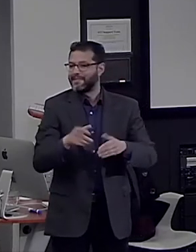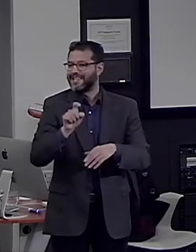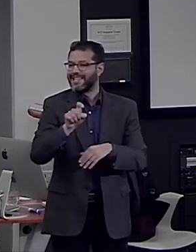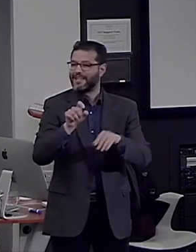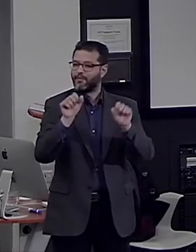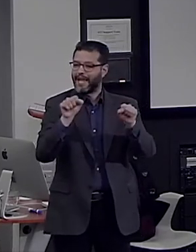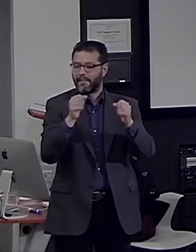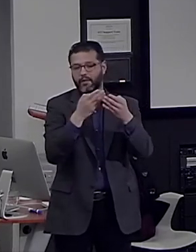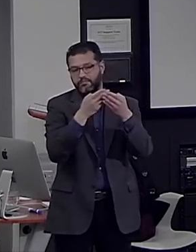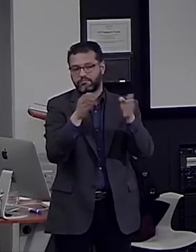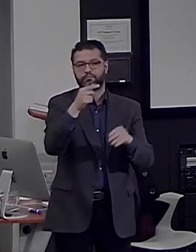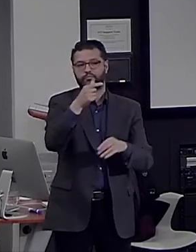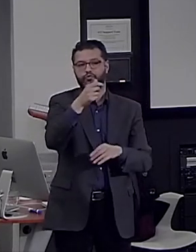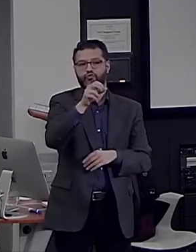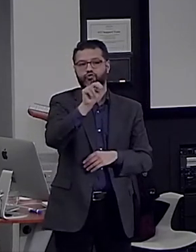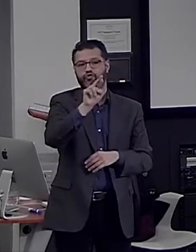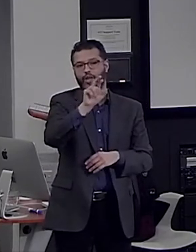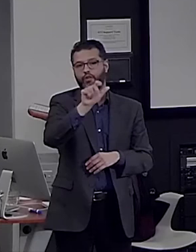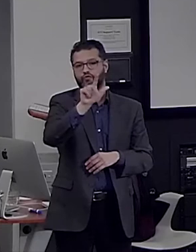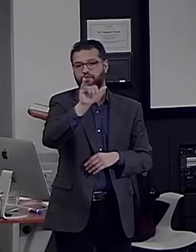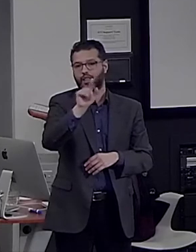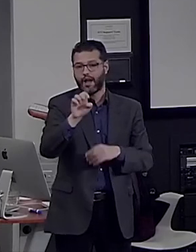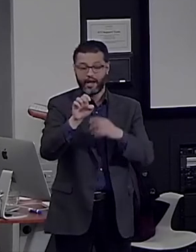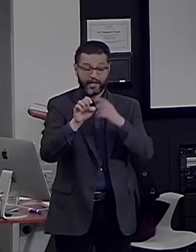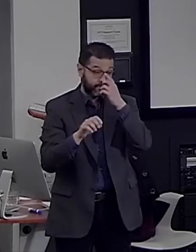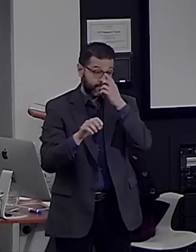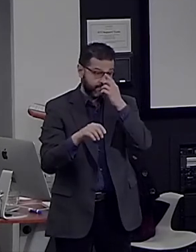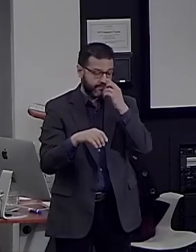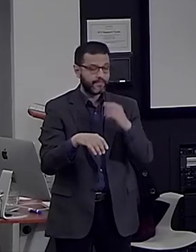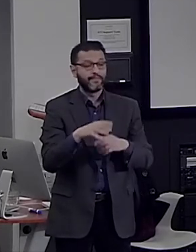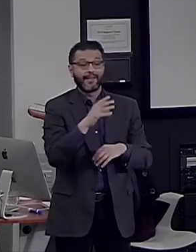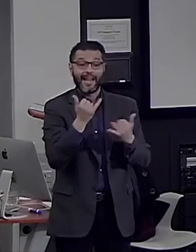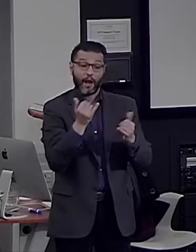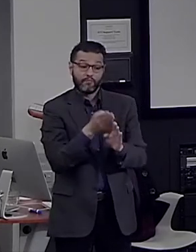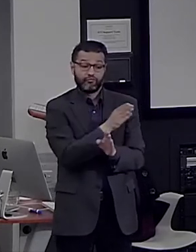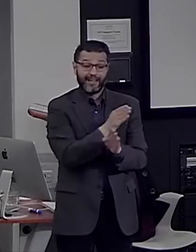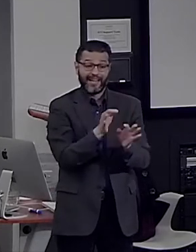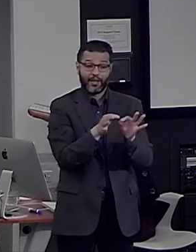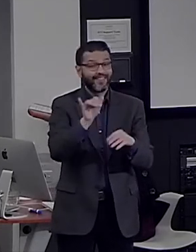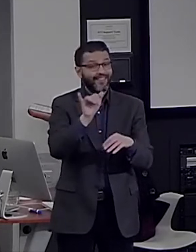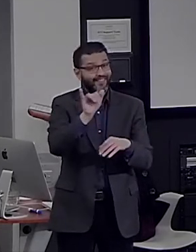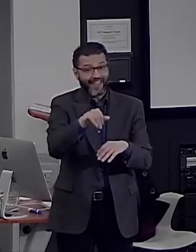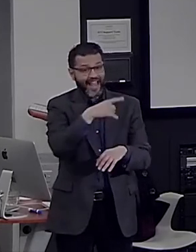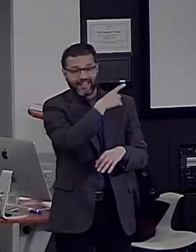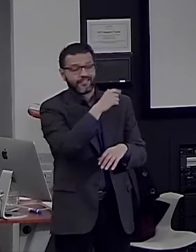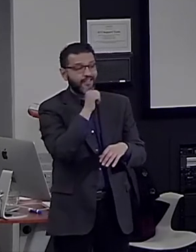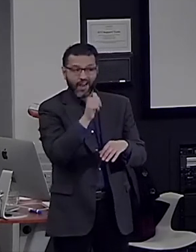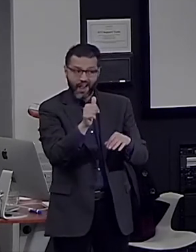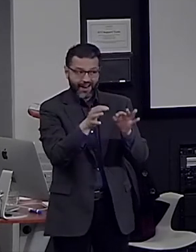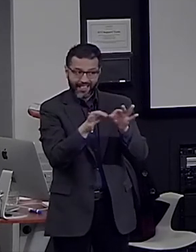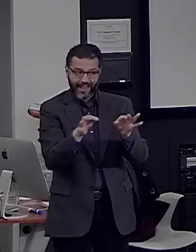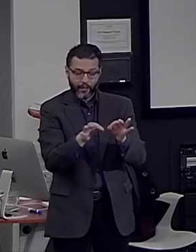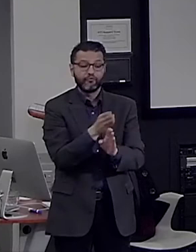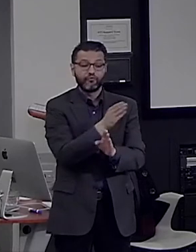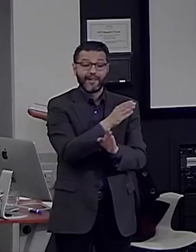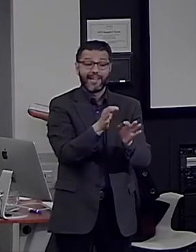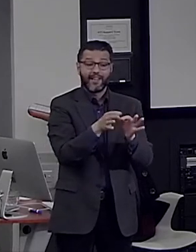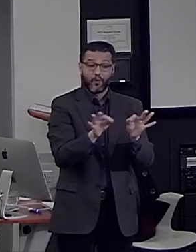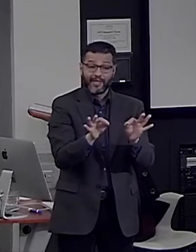so interactive exposure to stimuli containing pre-linguistic this is not language pre-linguistic acoustic cues